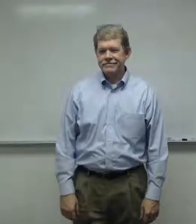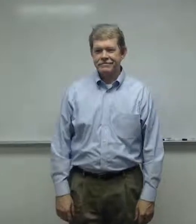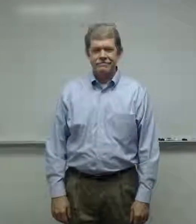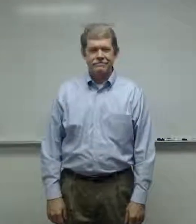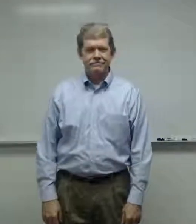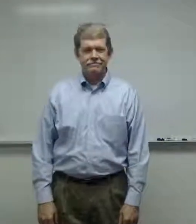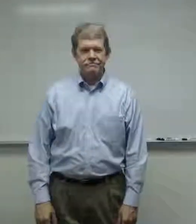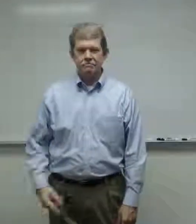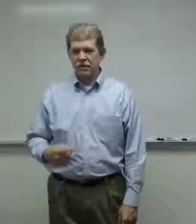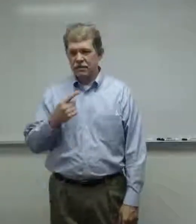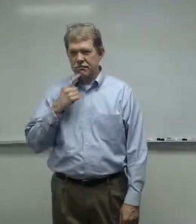okay?